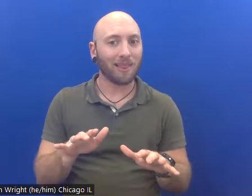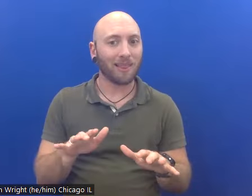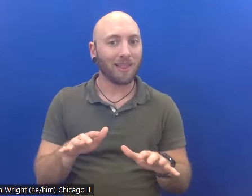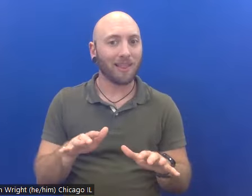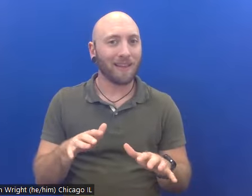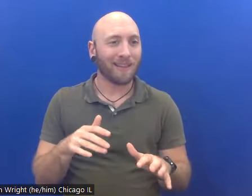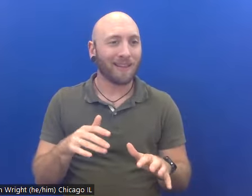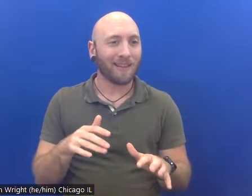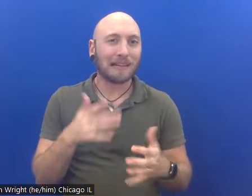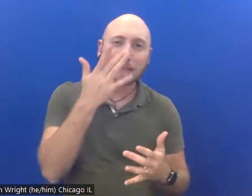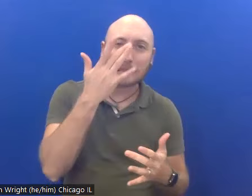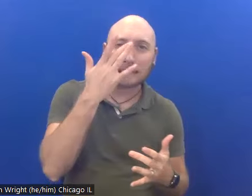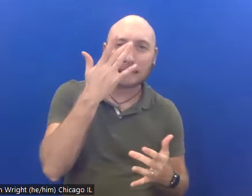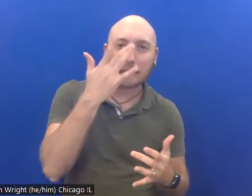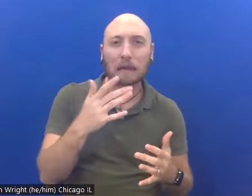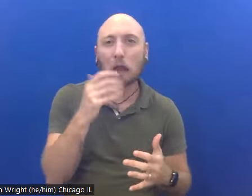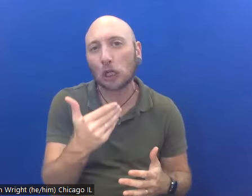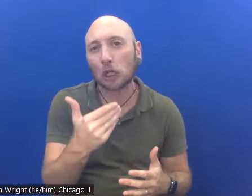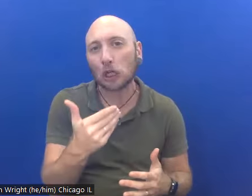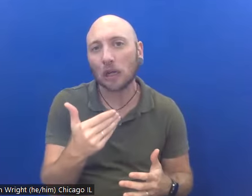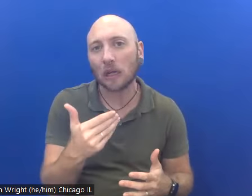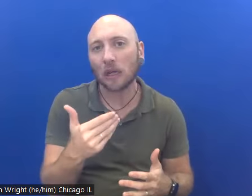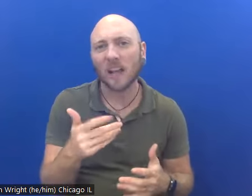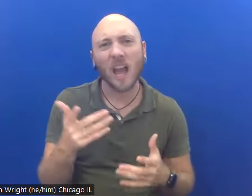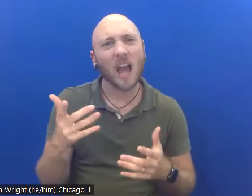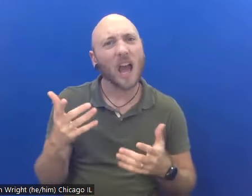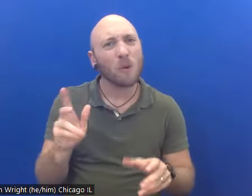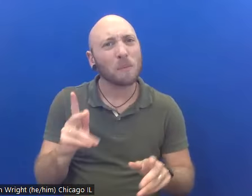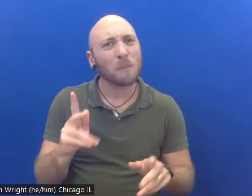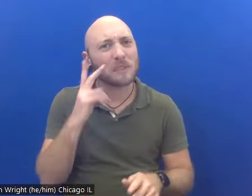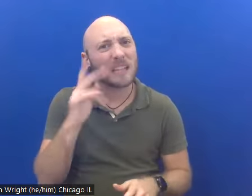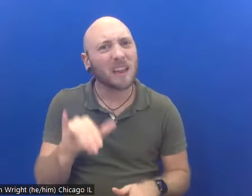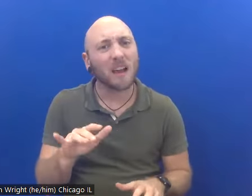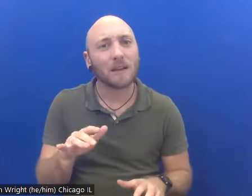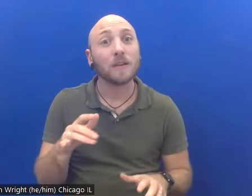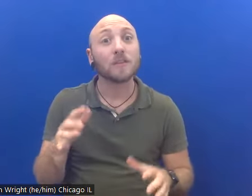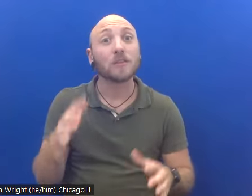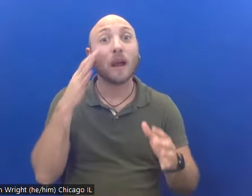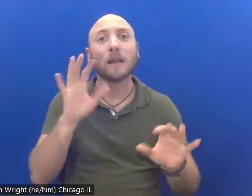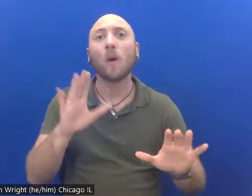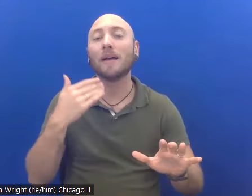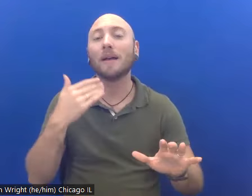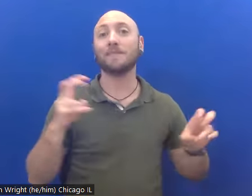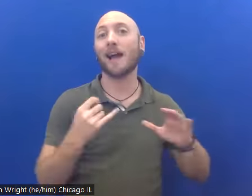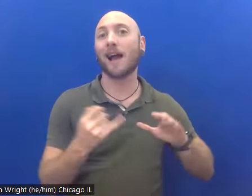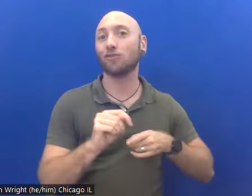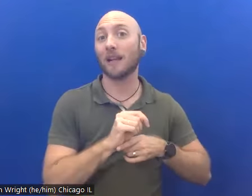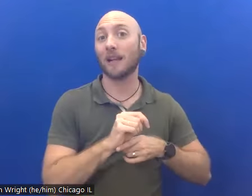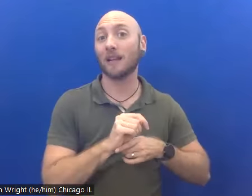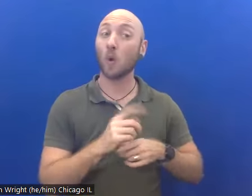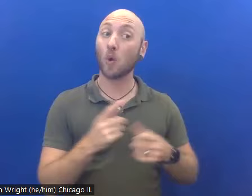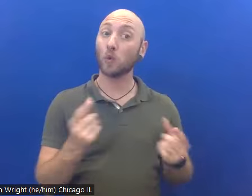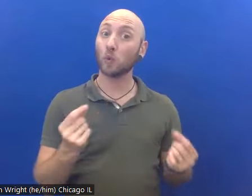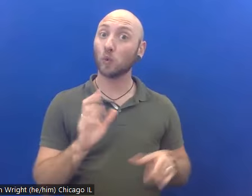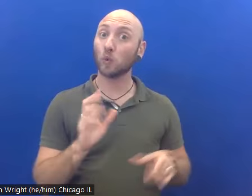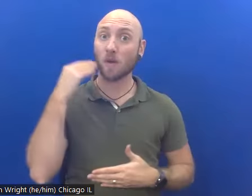to portray. So I'd go into what I called isolation training, where I would just go home and drink and try and increase my